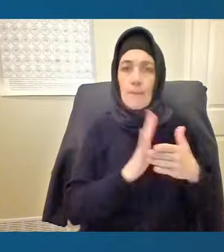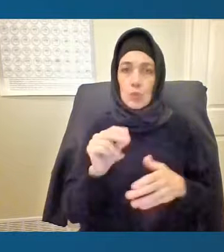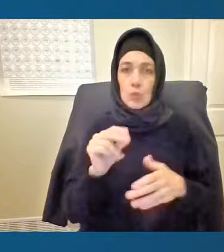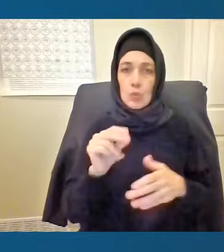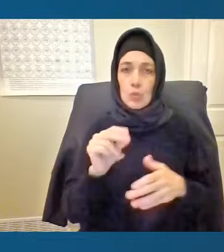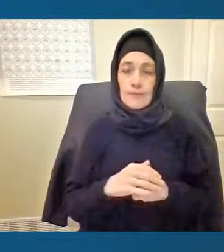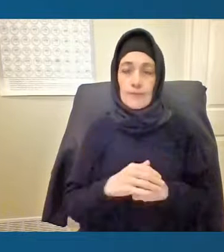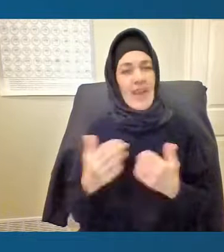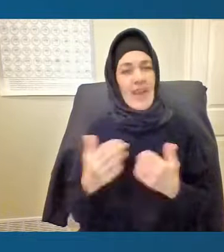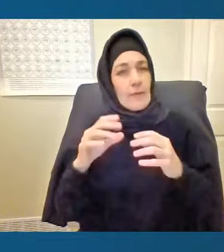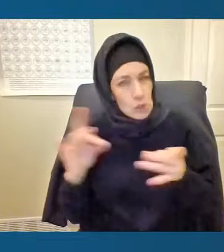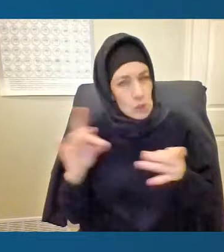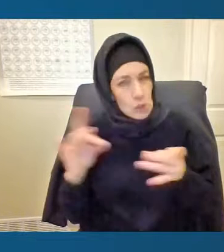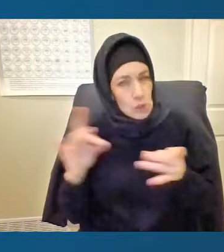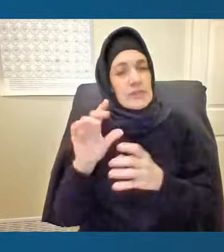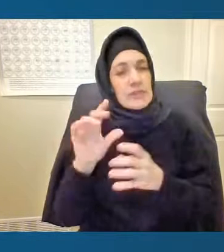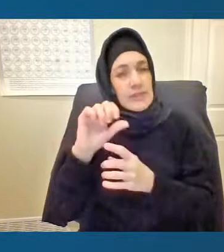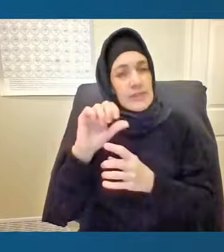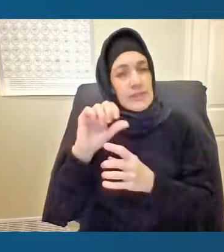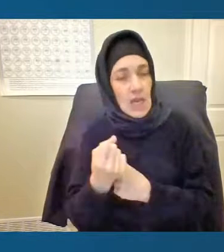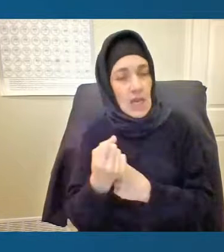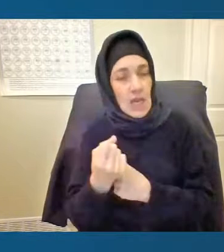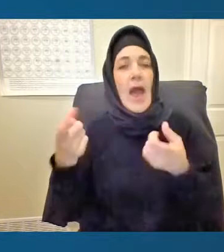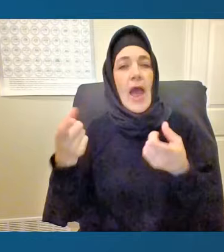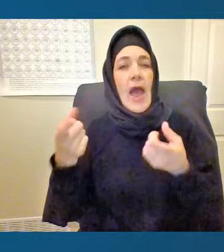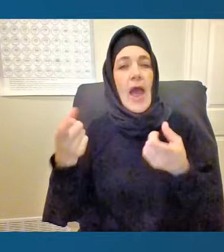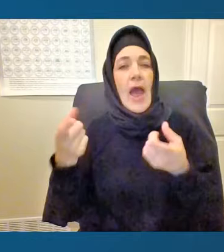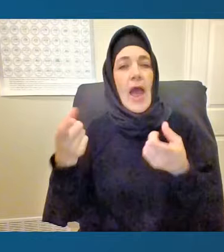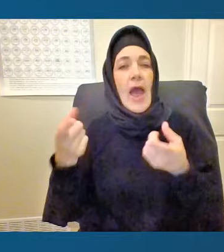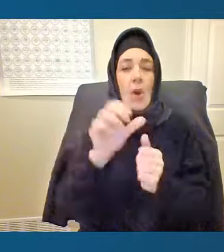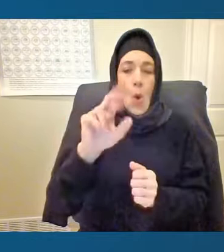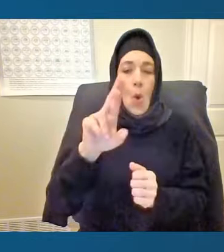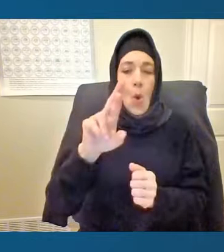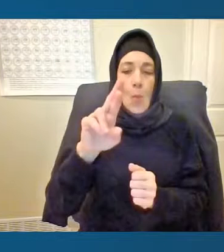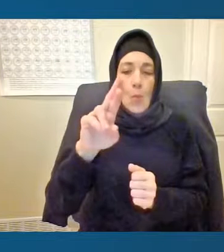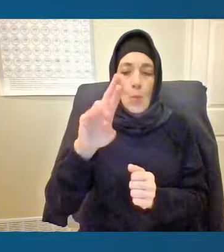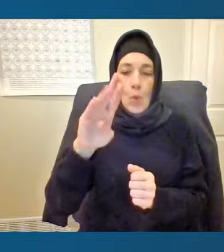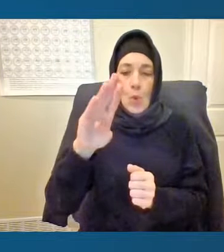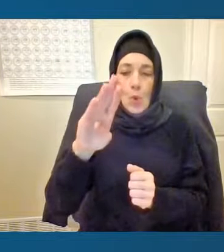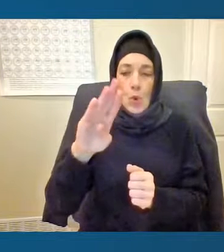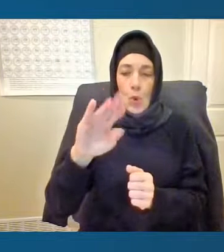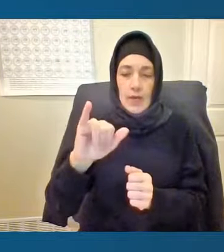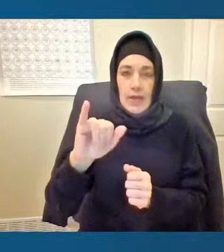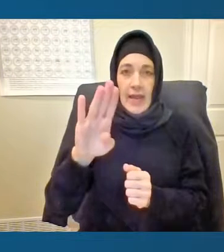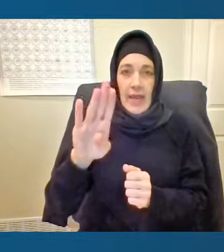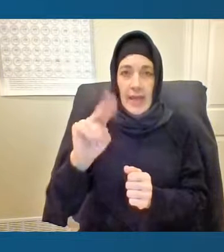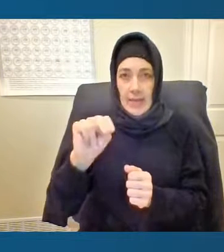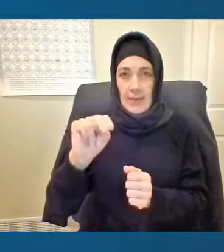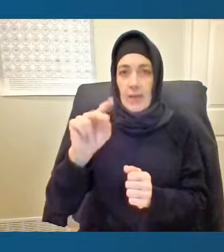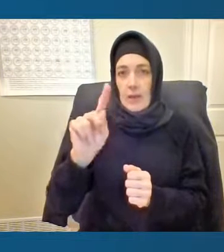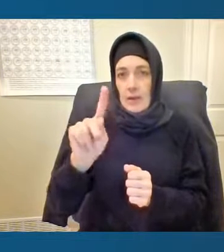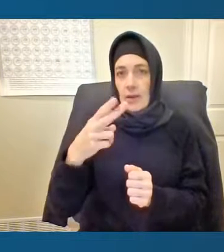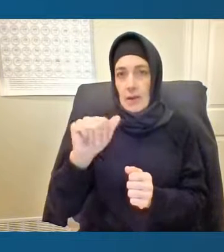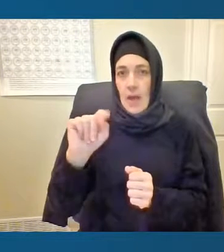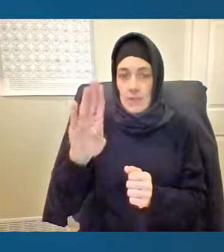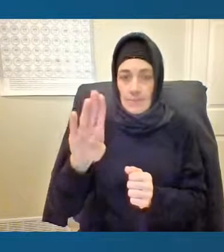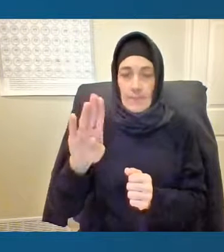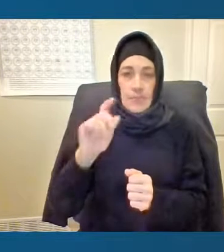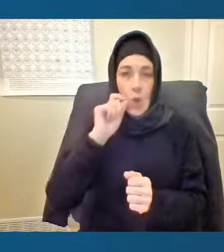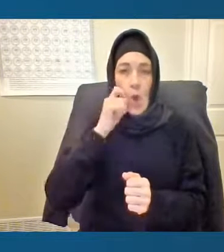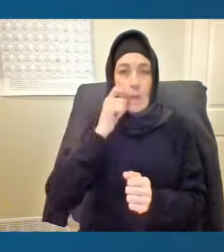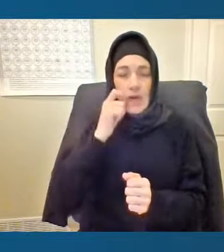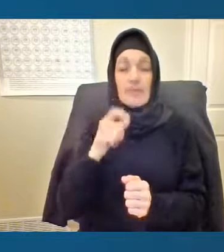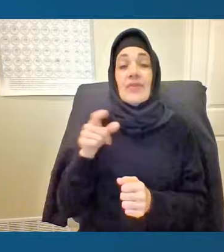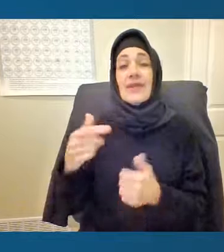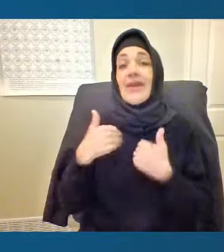Umar ibn Khattab. Umar ibn Khattab, we know he was a strong, he had this alpha strong personality. Right? If you study